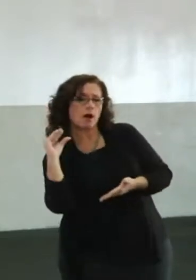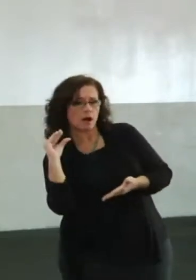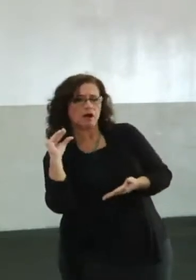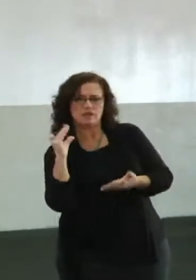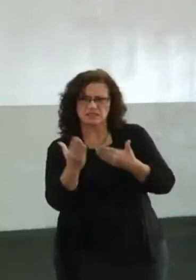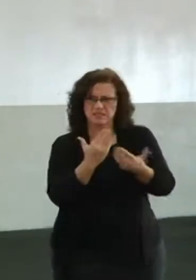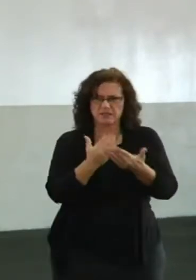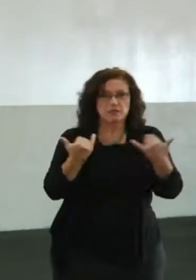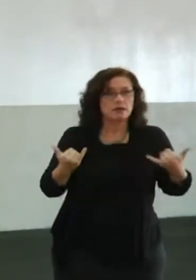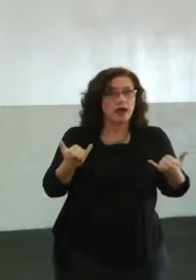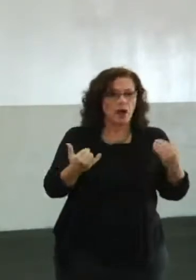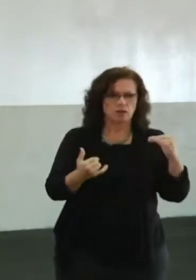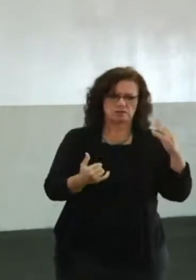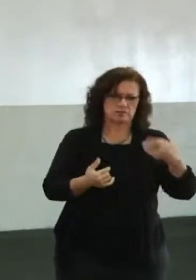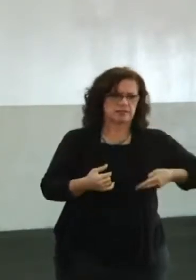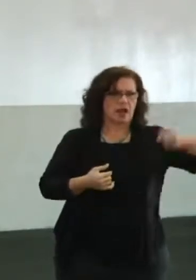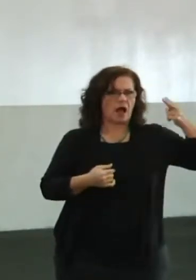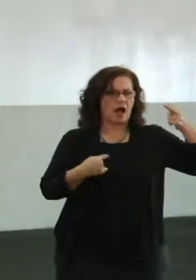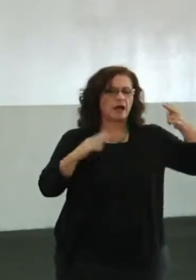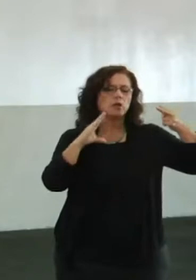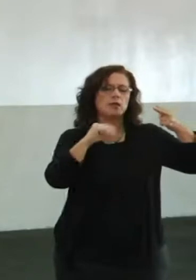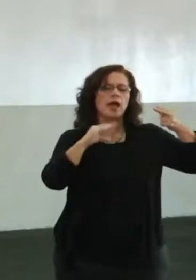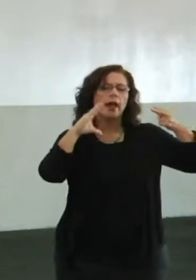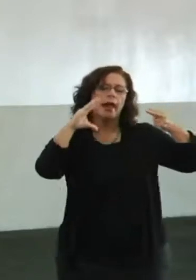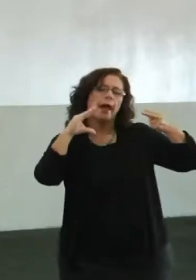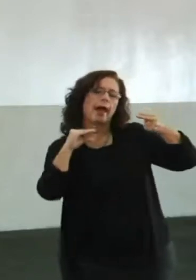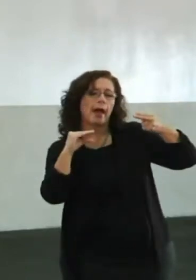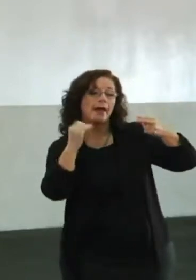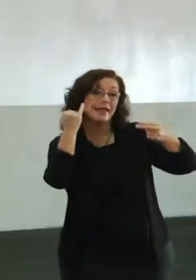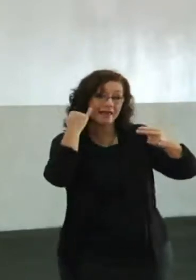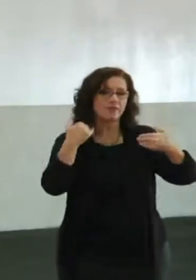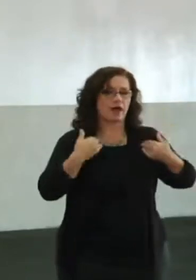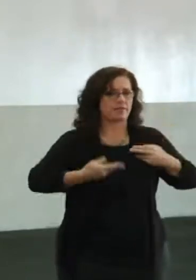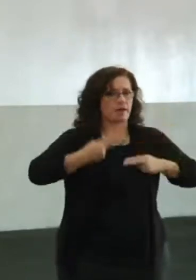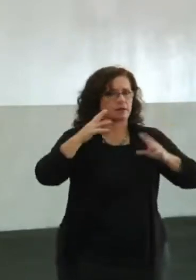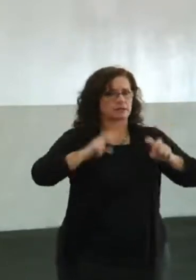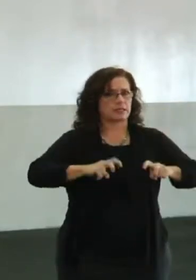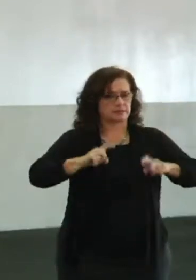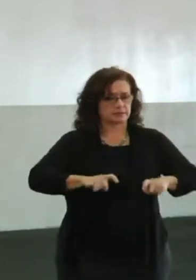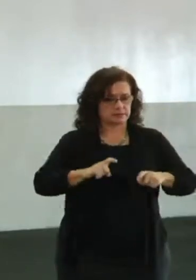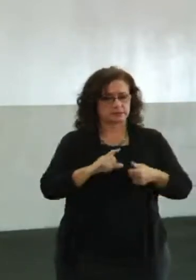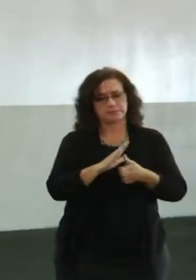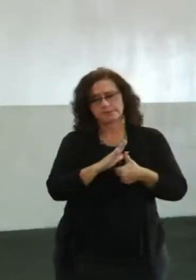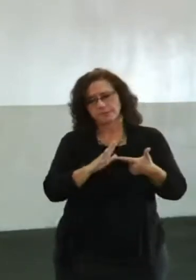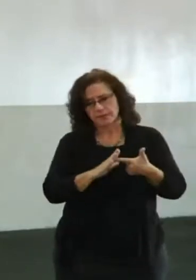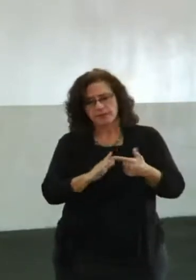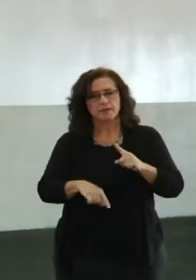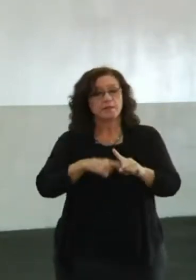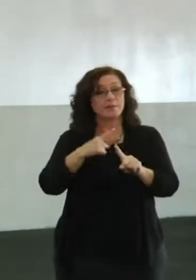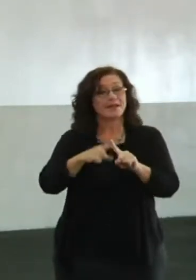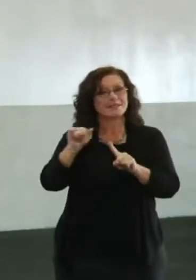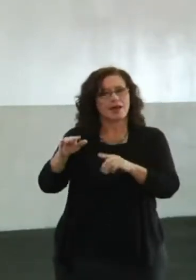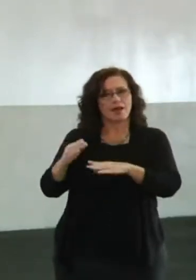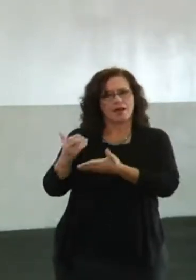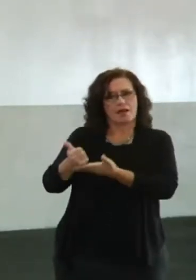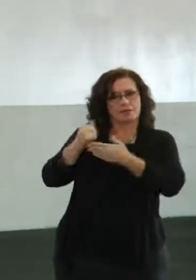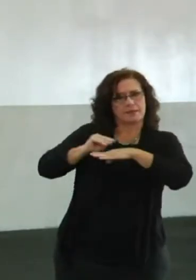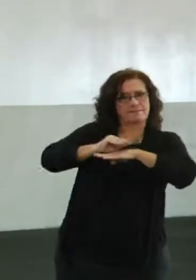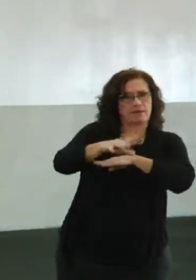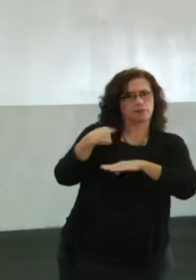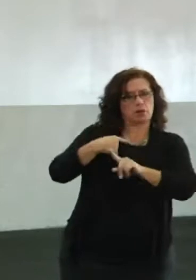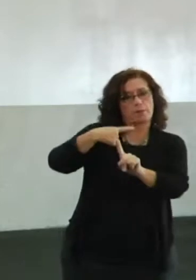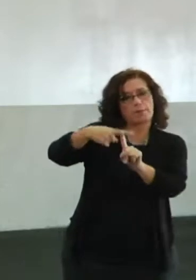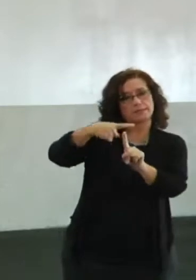volume. So it helps with that. But it also helps with the other 2 really important measures, because there's 3. The positivity rate and the equity